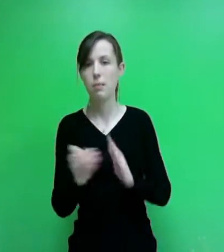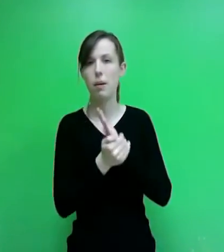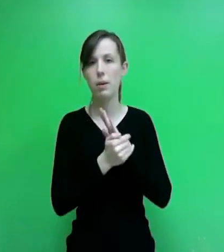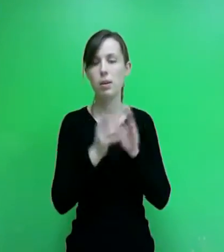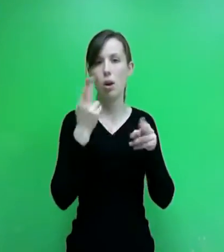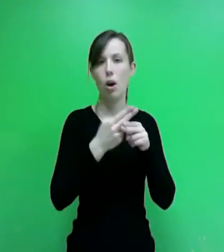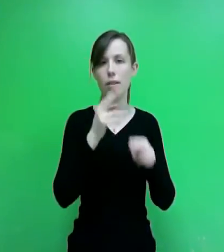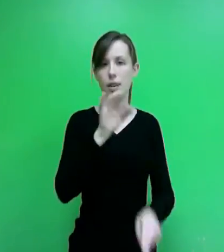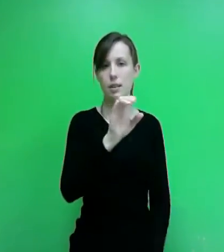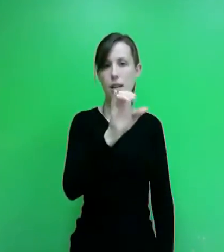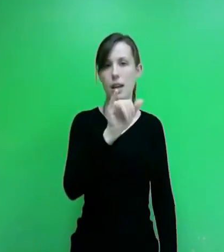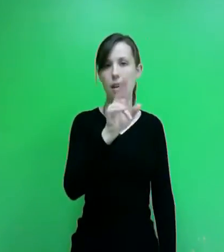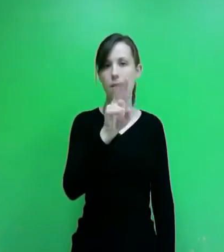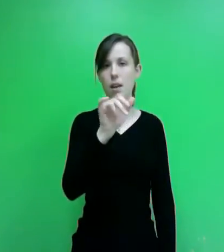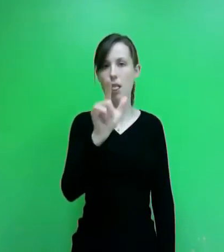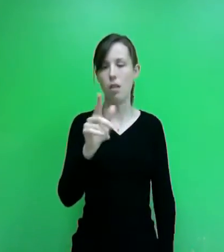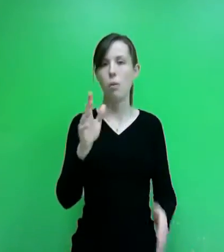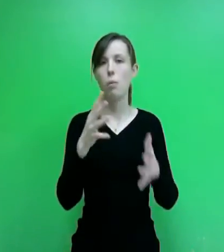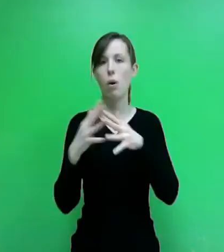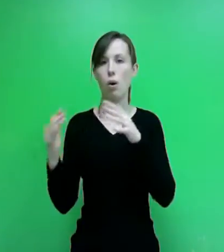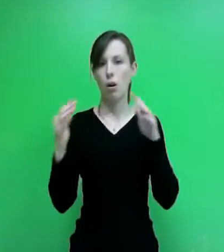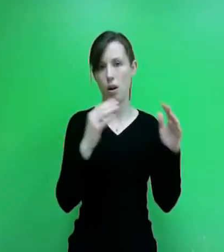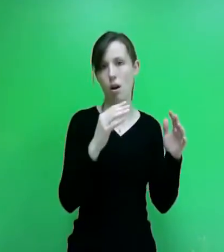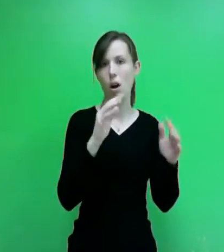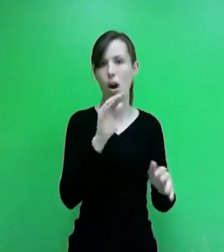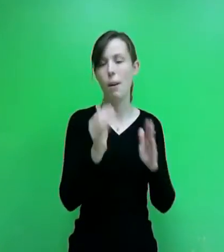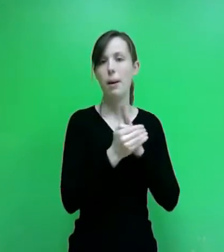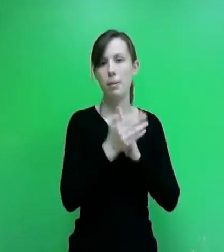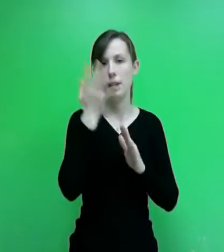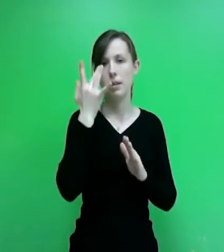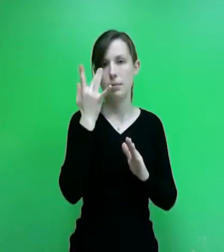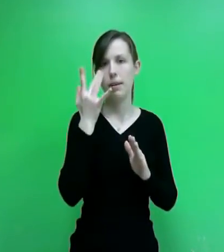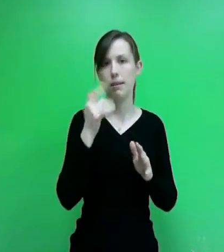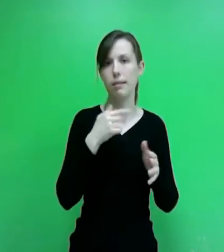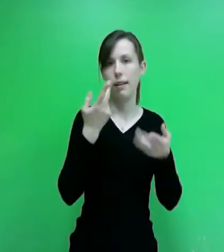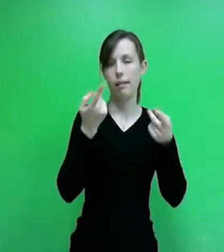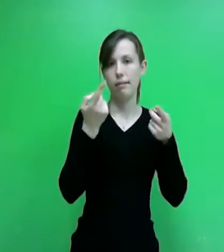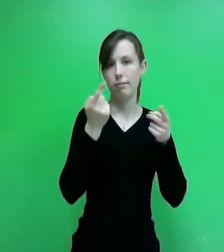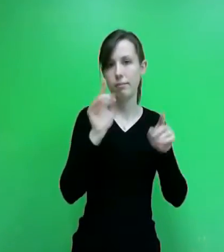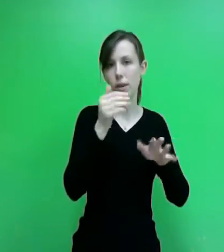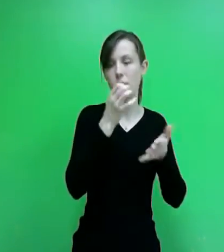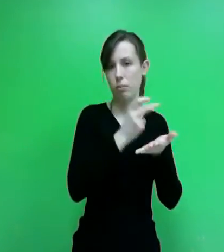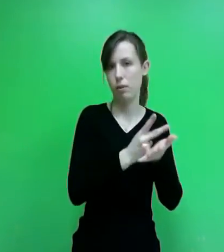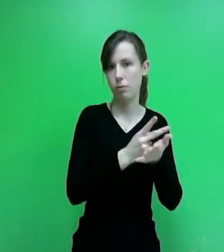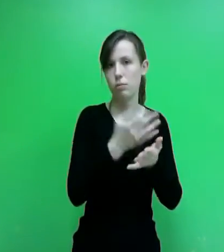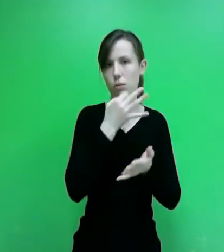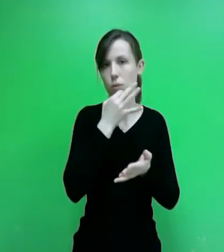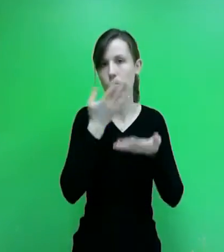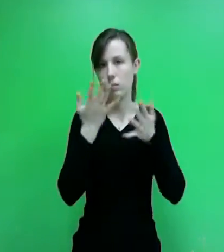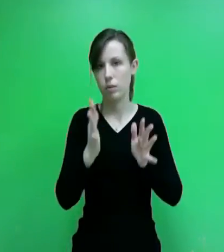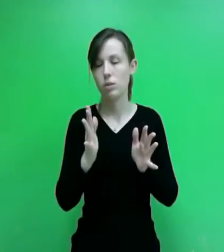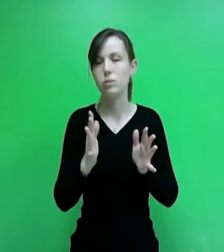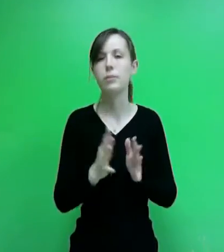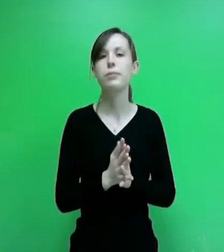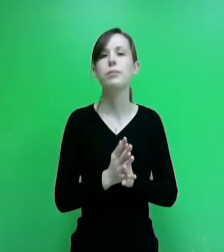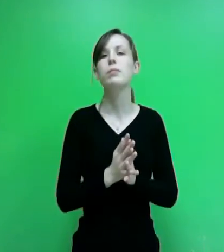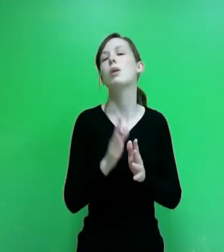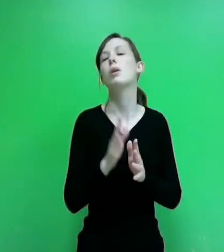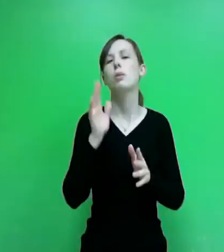right after it. And again, we'll get into that as we go further in depth into this year. Number 10, the 16th Amendment allows the